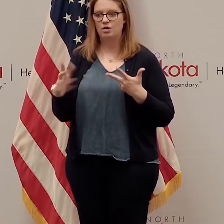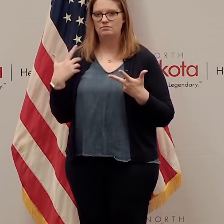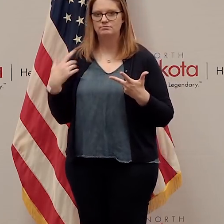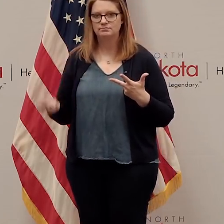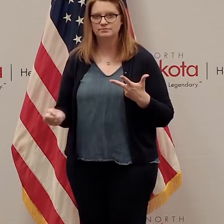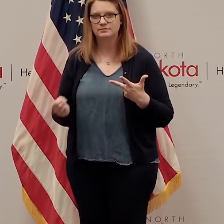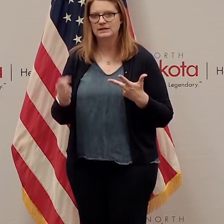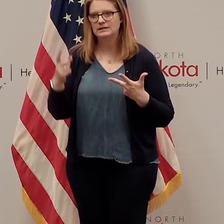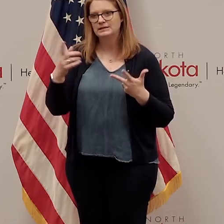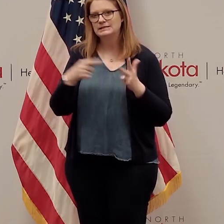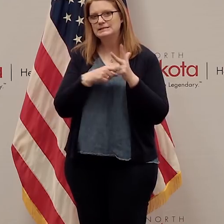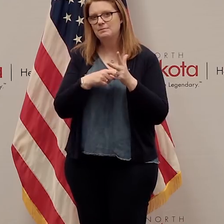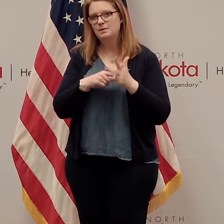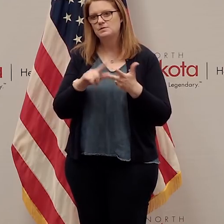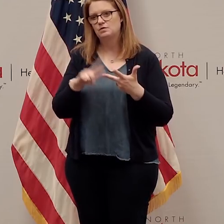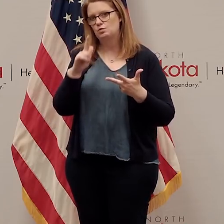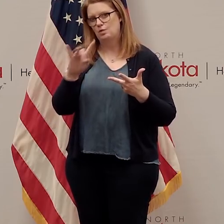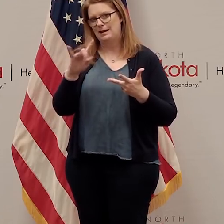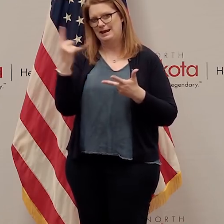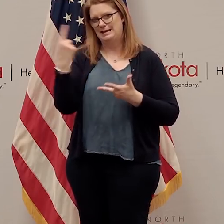at least 28 days.